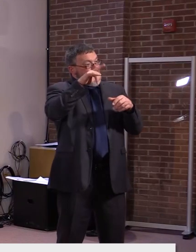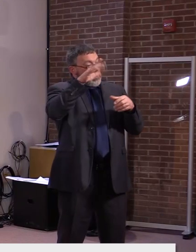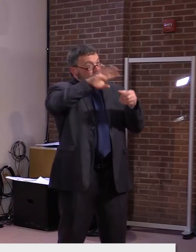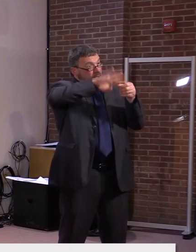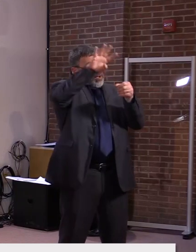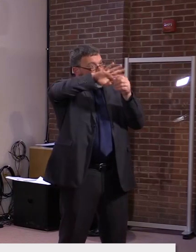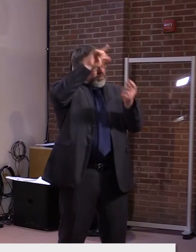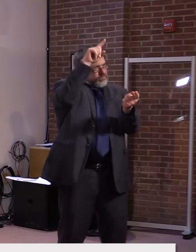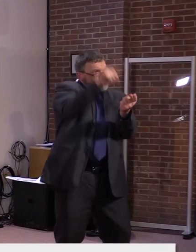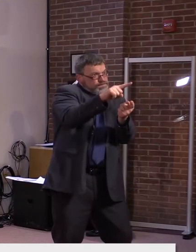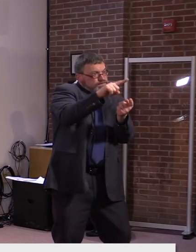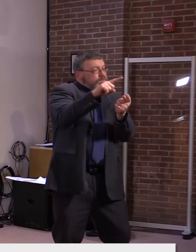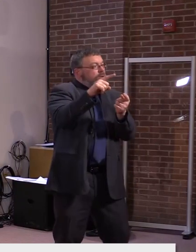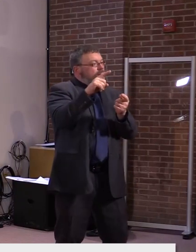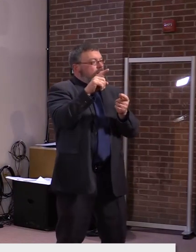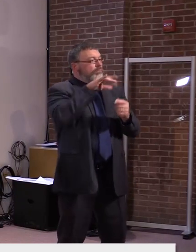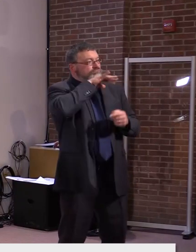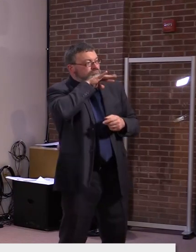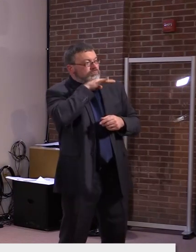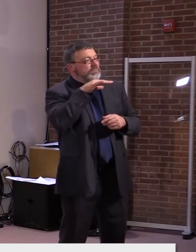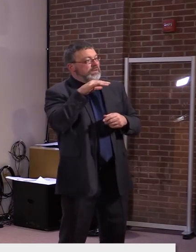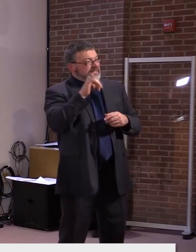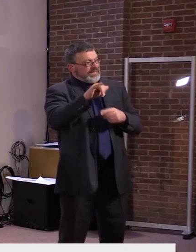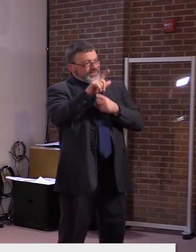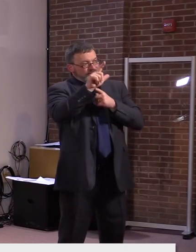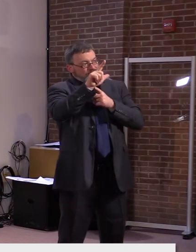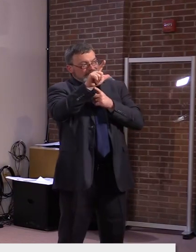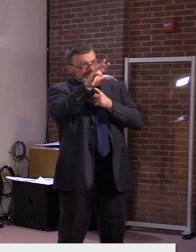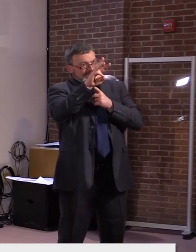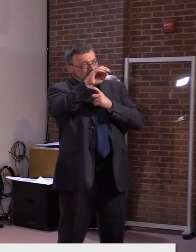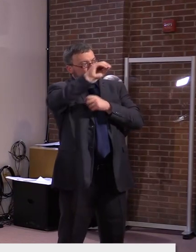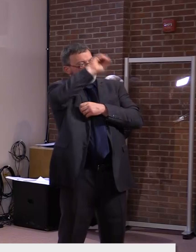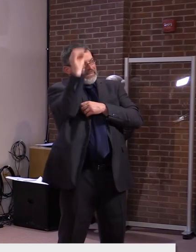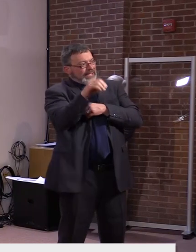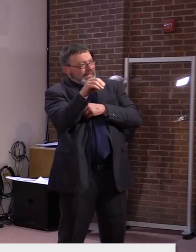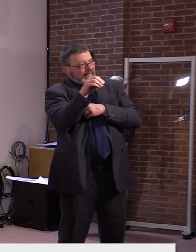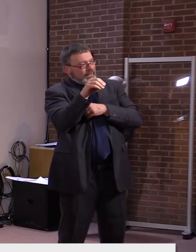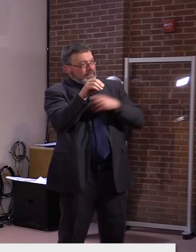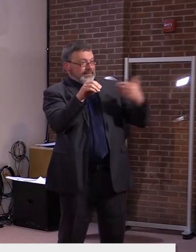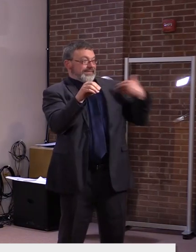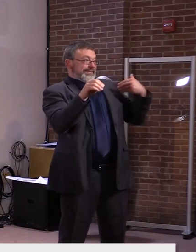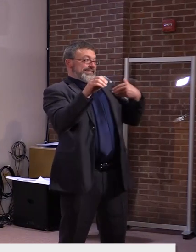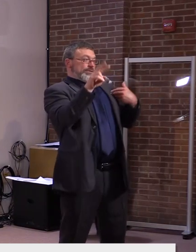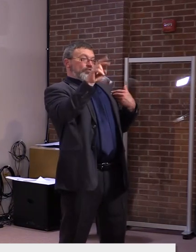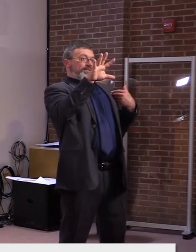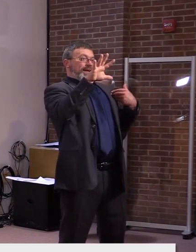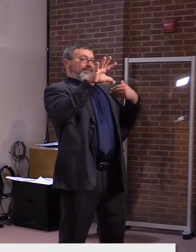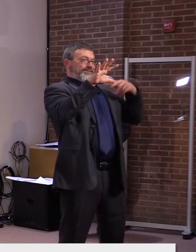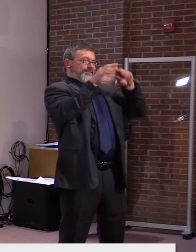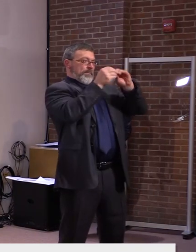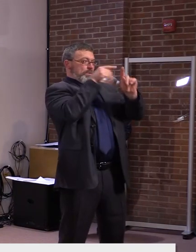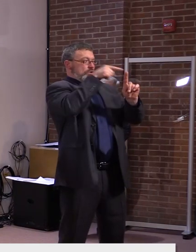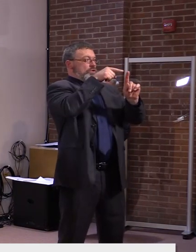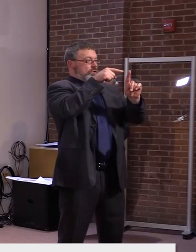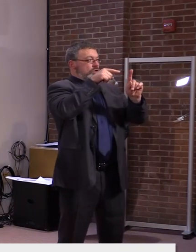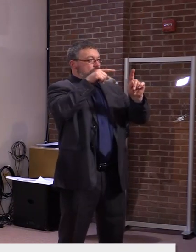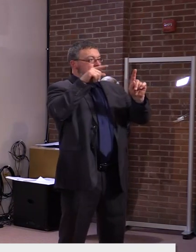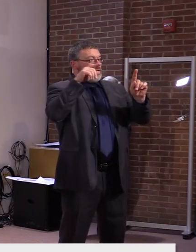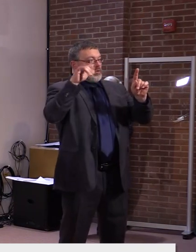aggregate. We would like to be 26% below 2005 levels by 2025, 40%